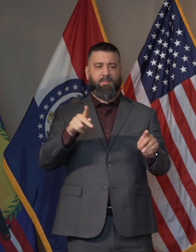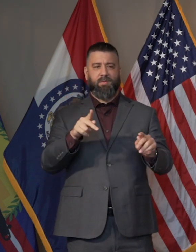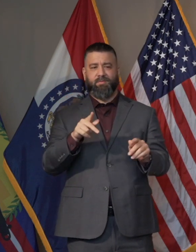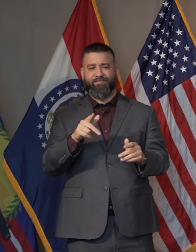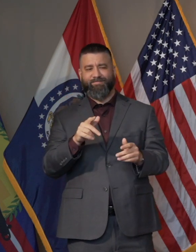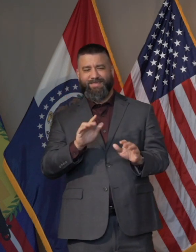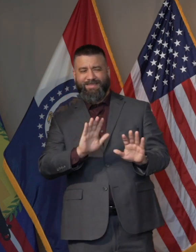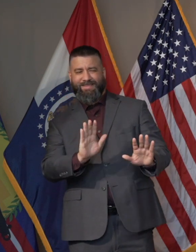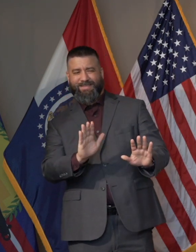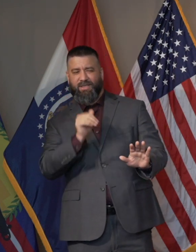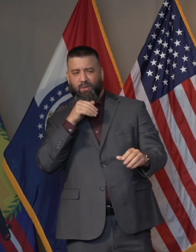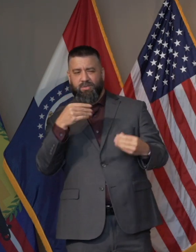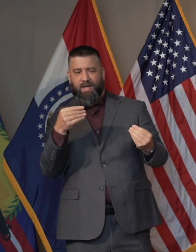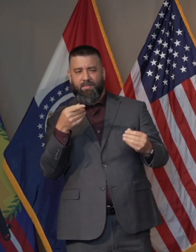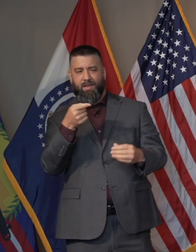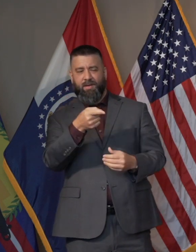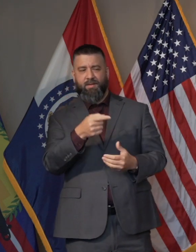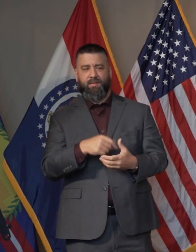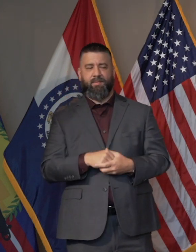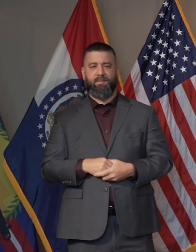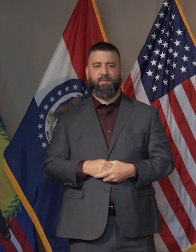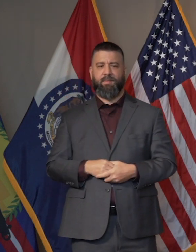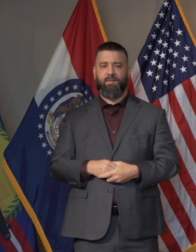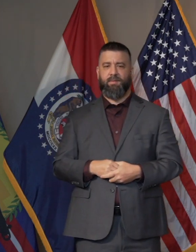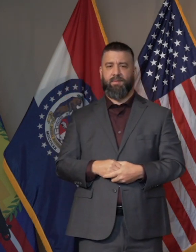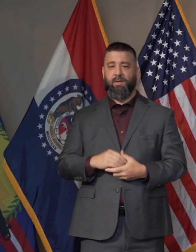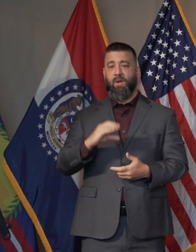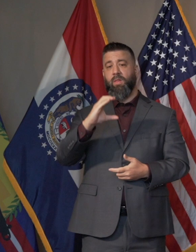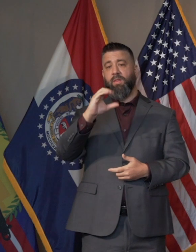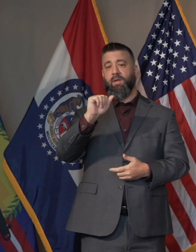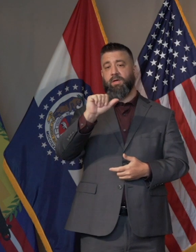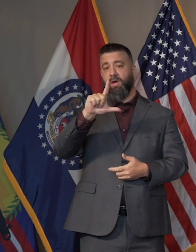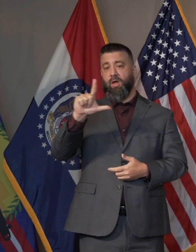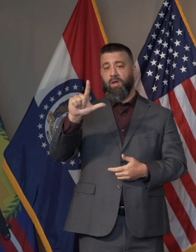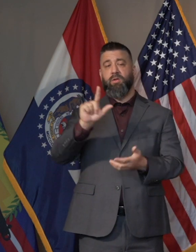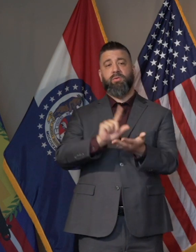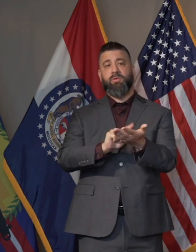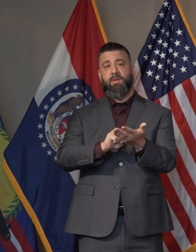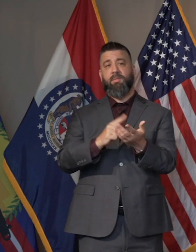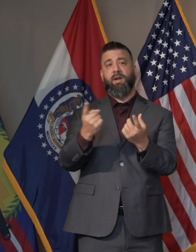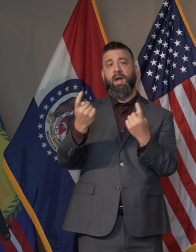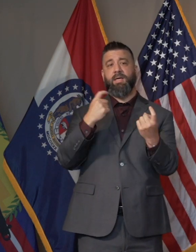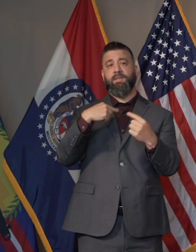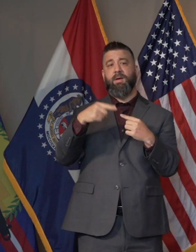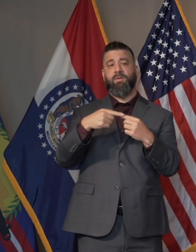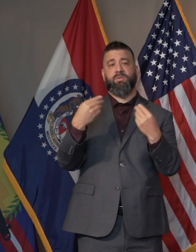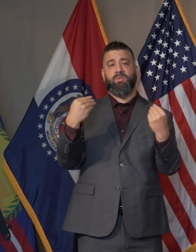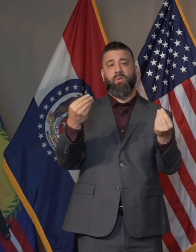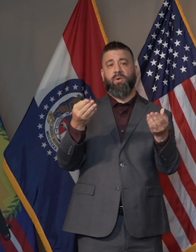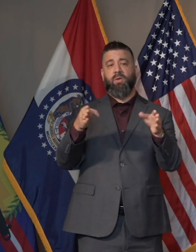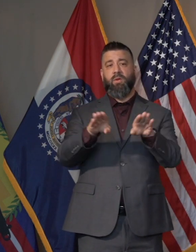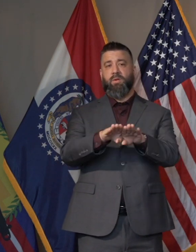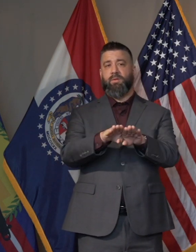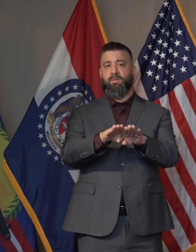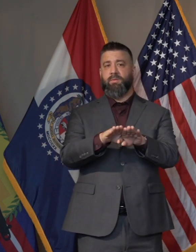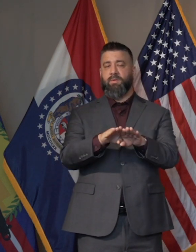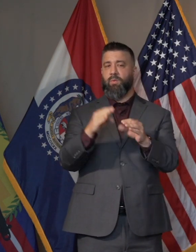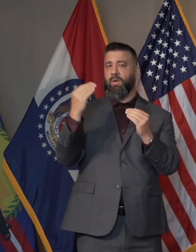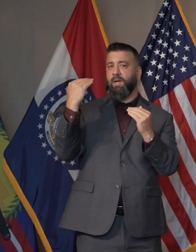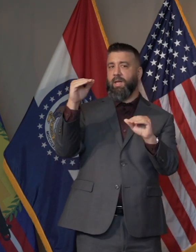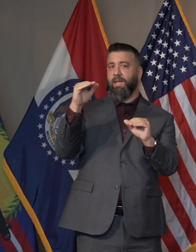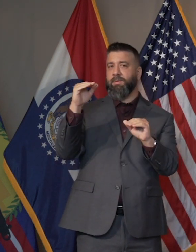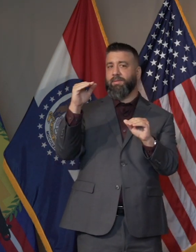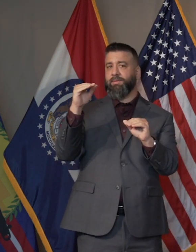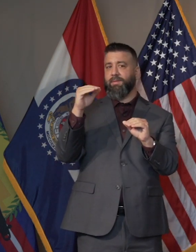shopping there? The Call newspaper asked about store closures. We are limiting retail capacity